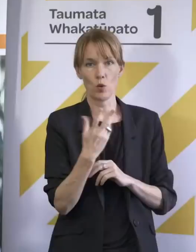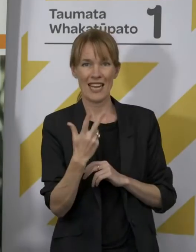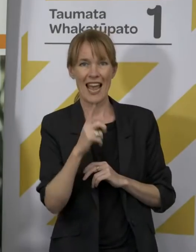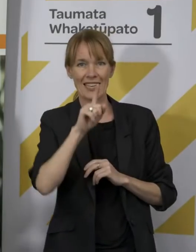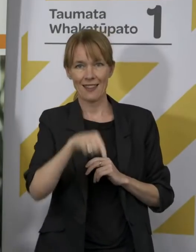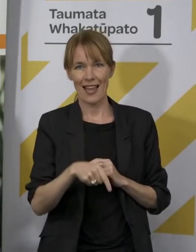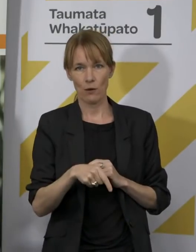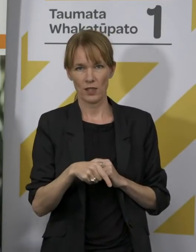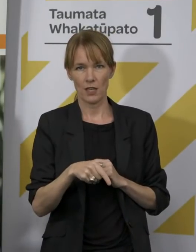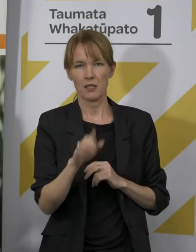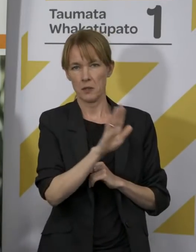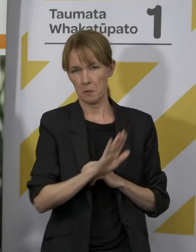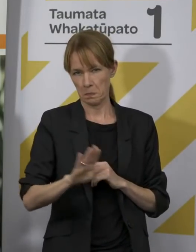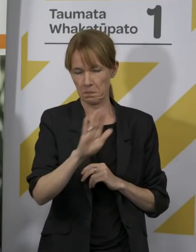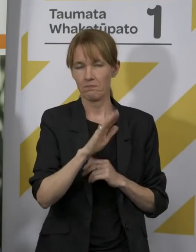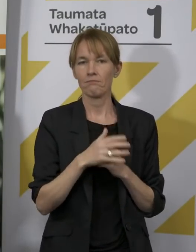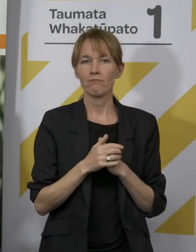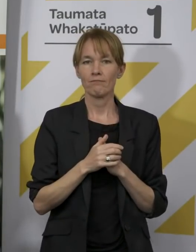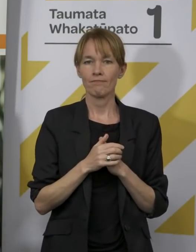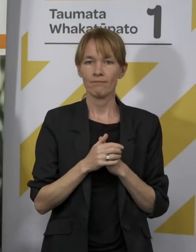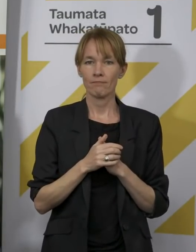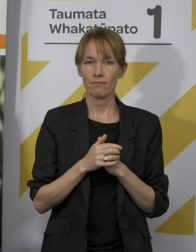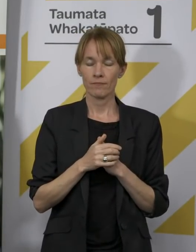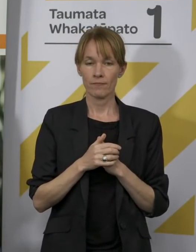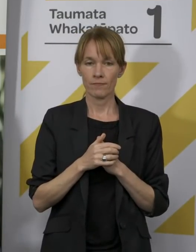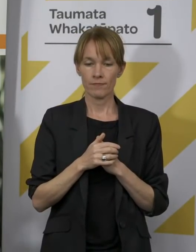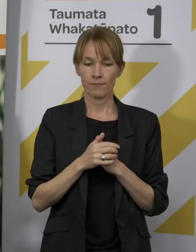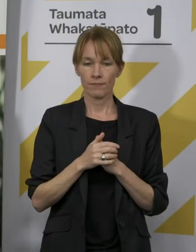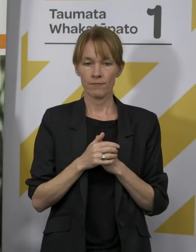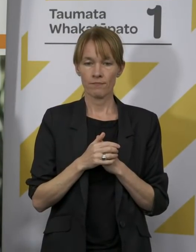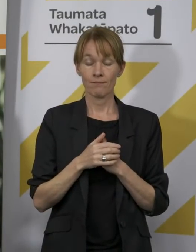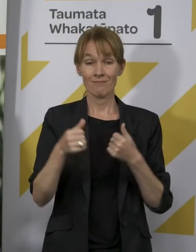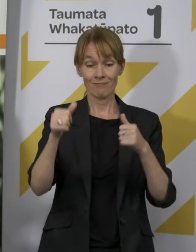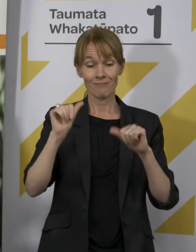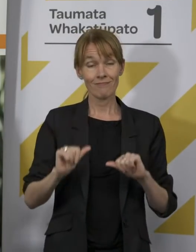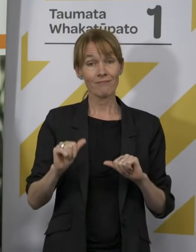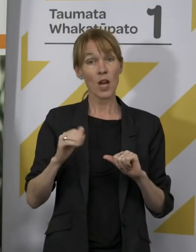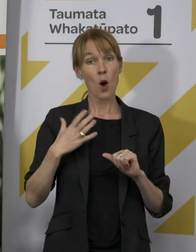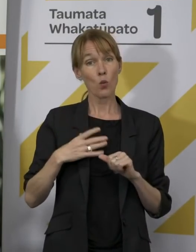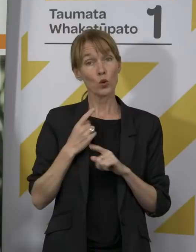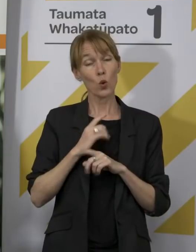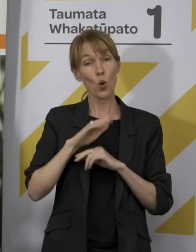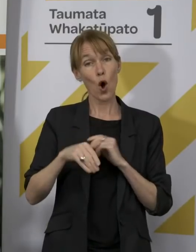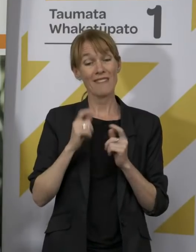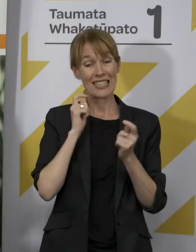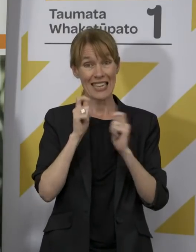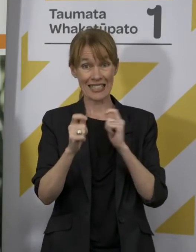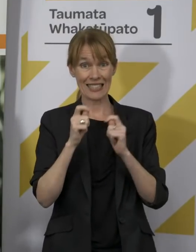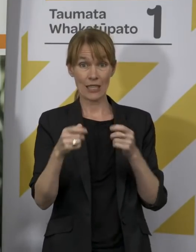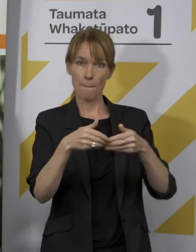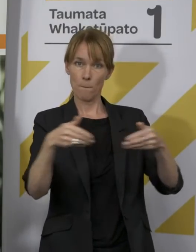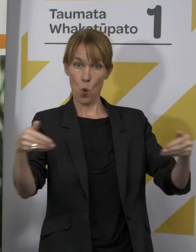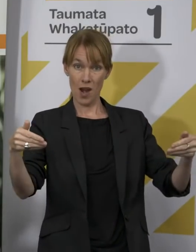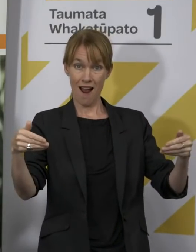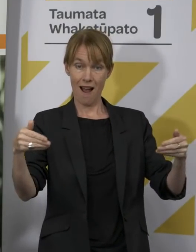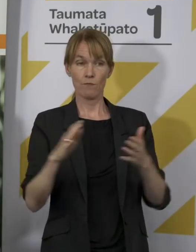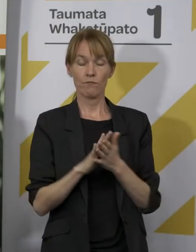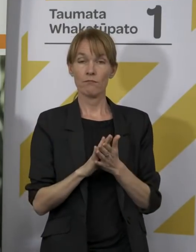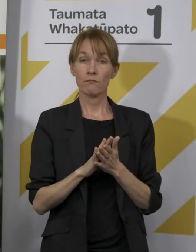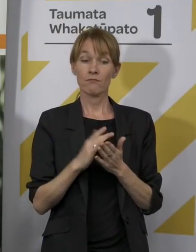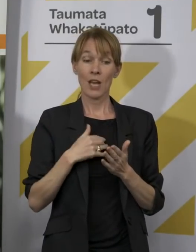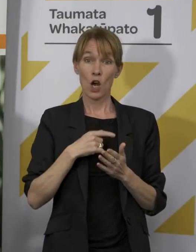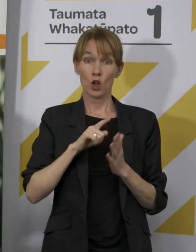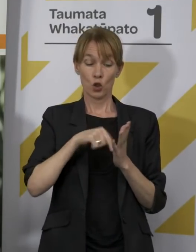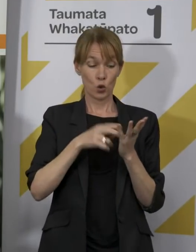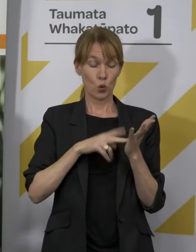348,822. Just some comments on our testing as part of our border measures. So since June the